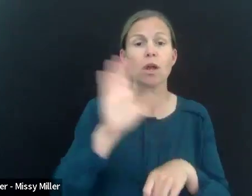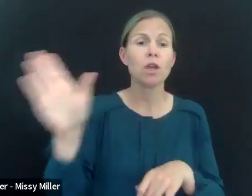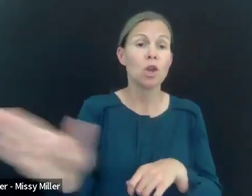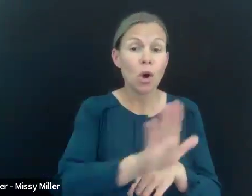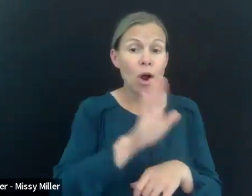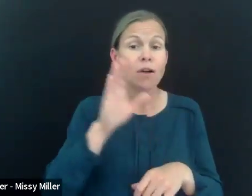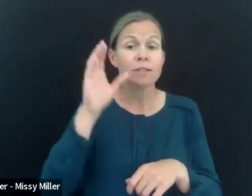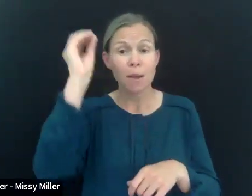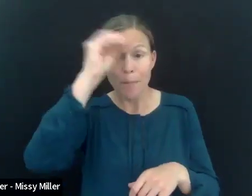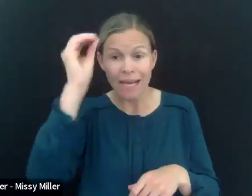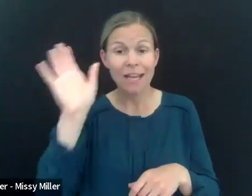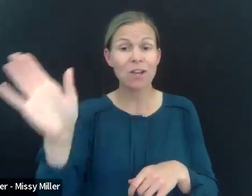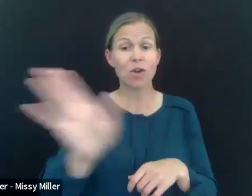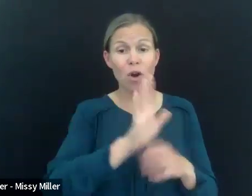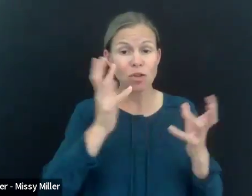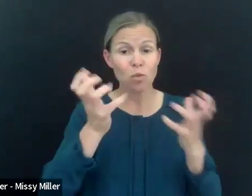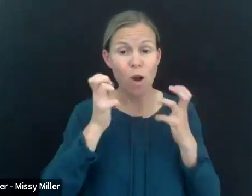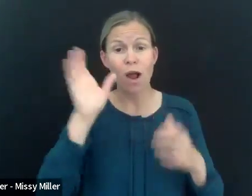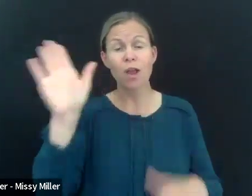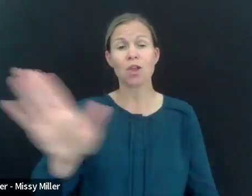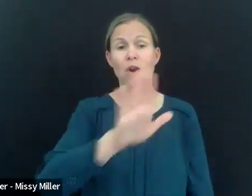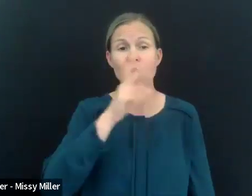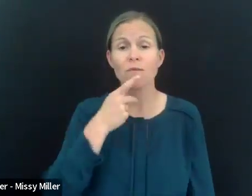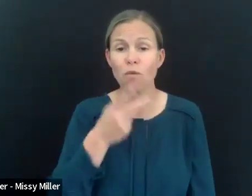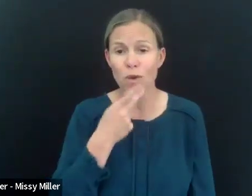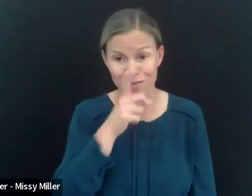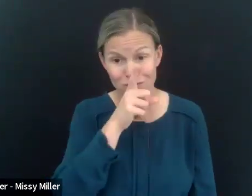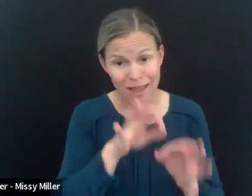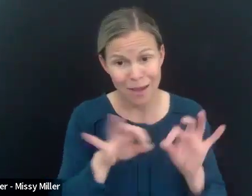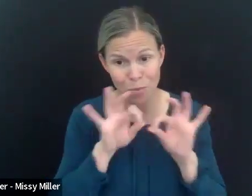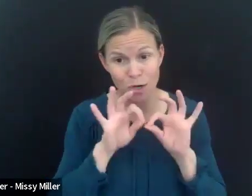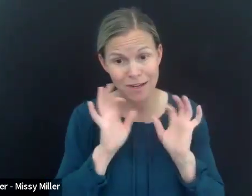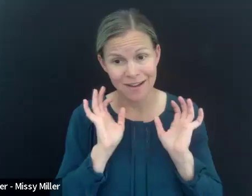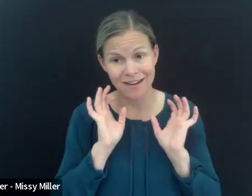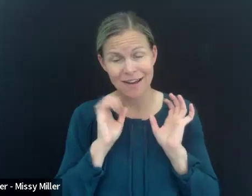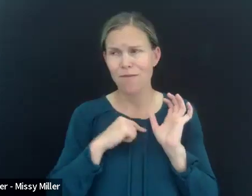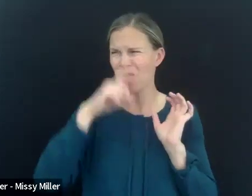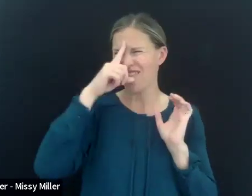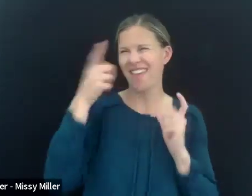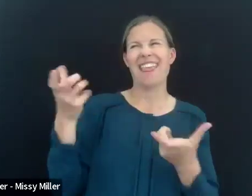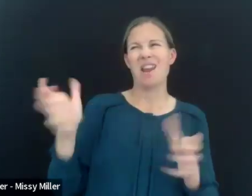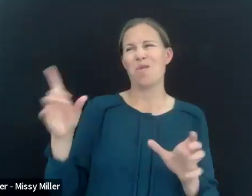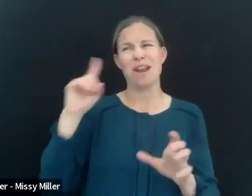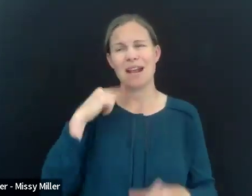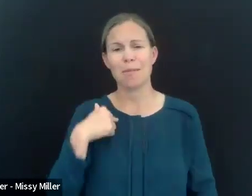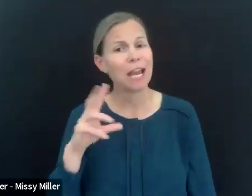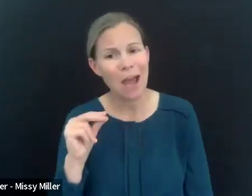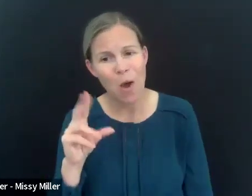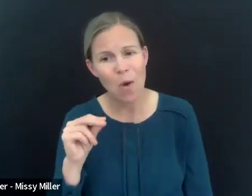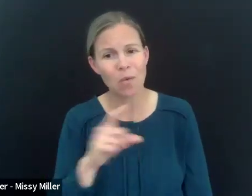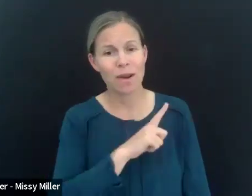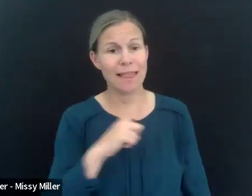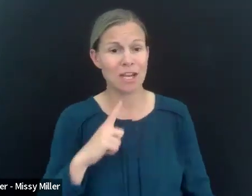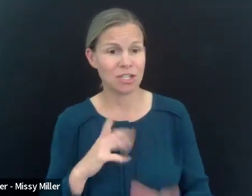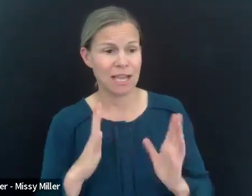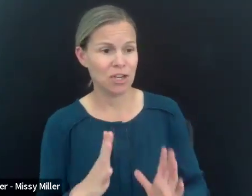you think. I know a lot of people think like they don't want to hear my story, they don't care, but I tell you right now, legislators have actually told me when they heard that